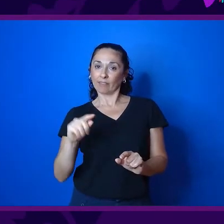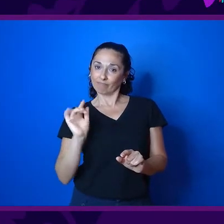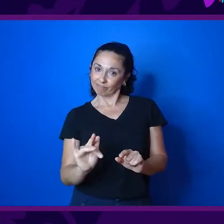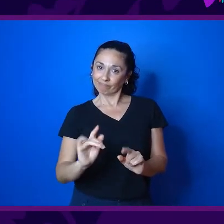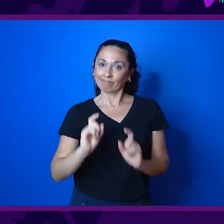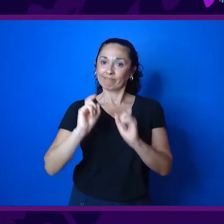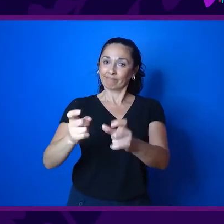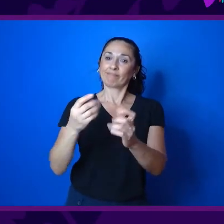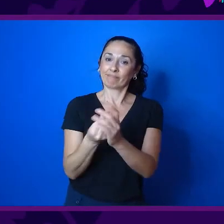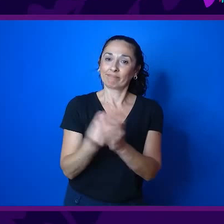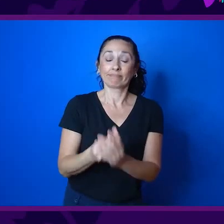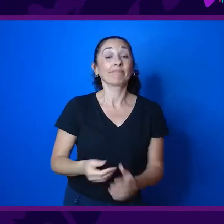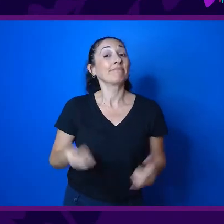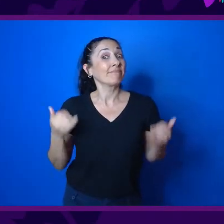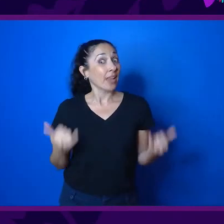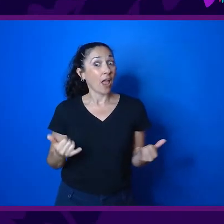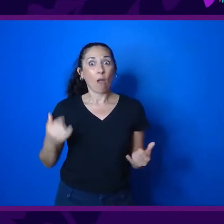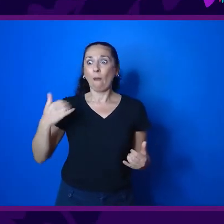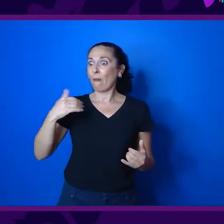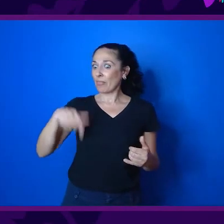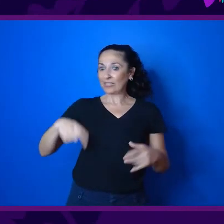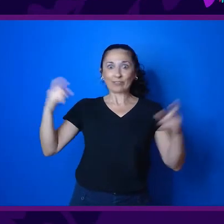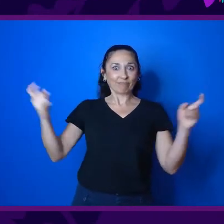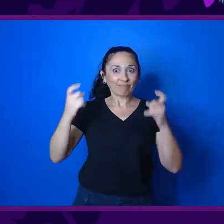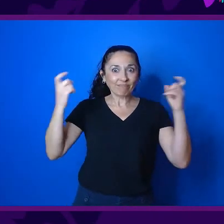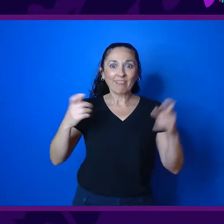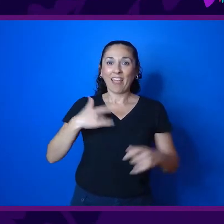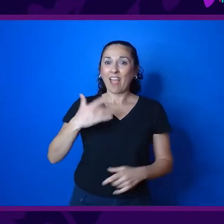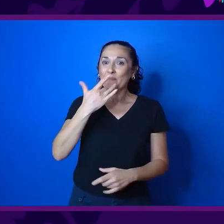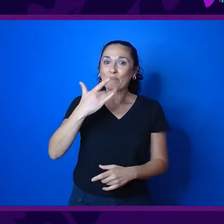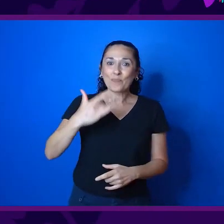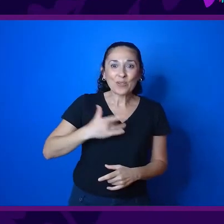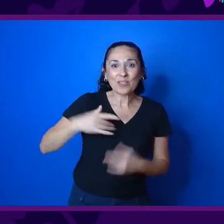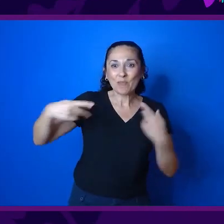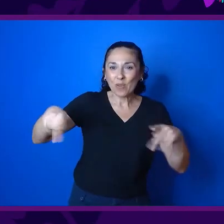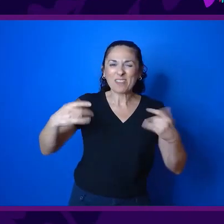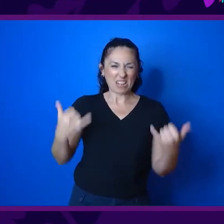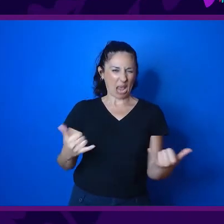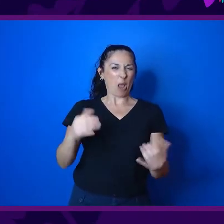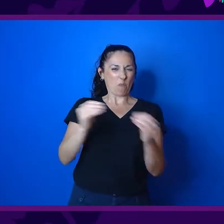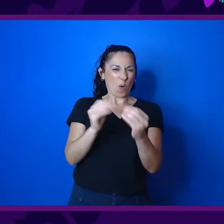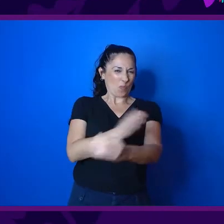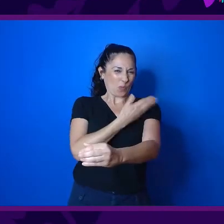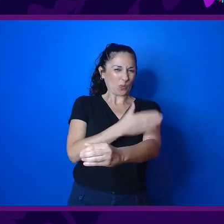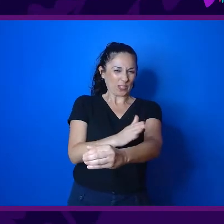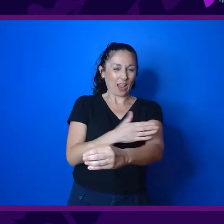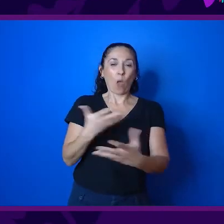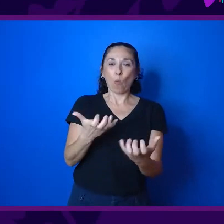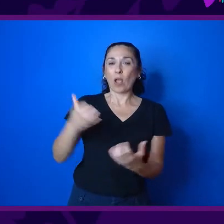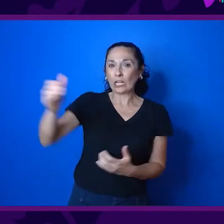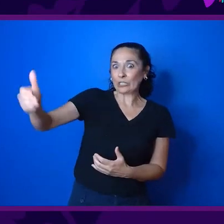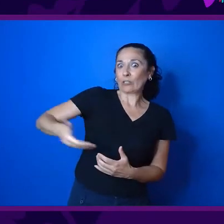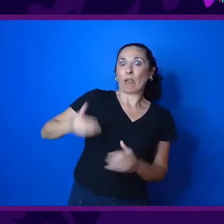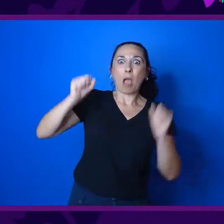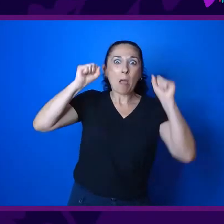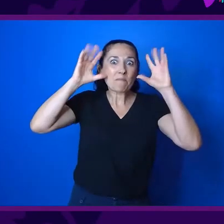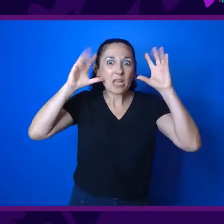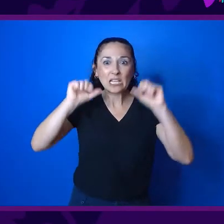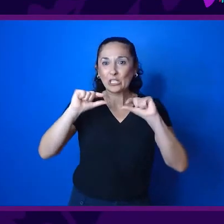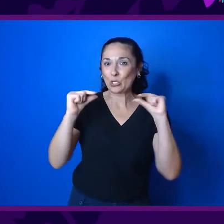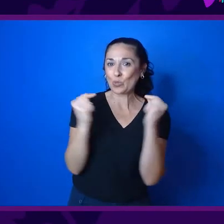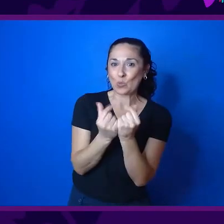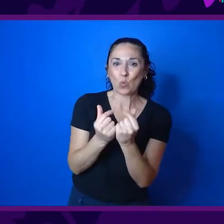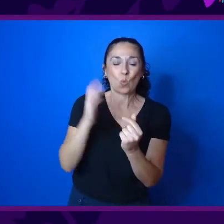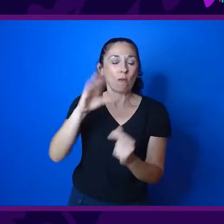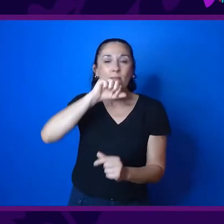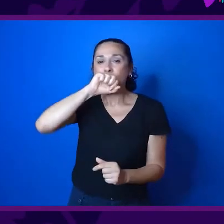been having music. We've been having cool guests. Right now, we're going back to the music portion. I want to introduce this awesome group that you're going to love.